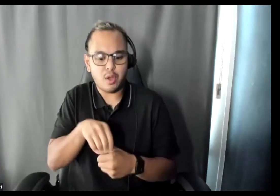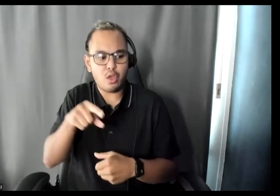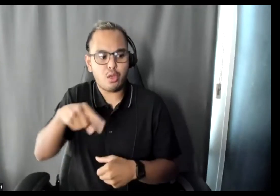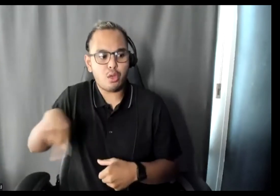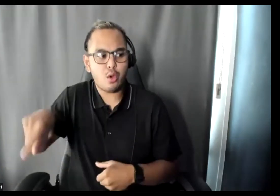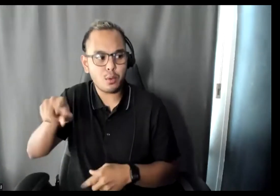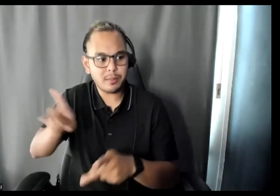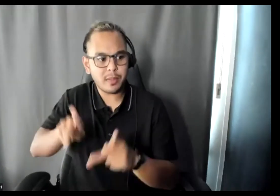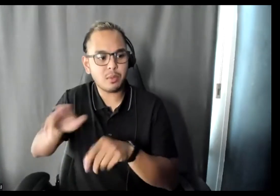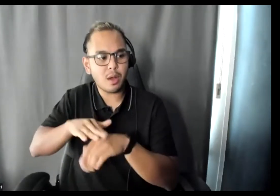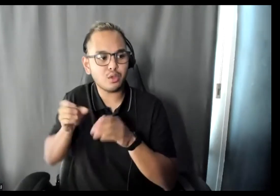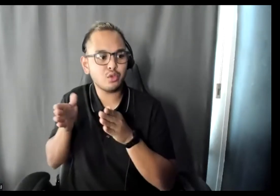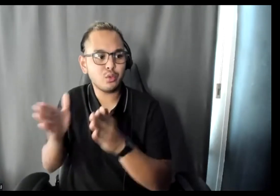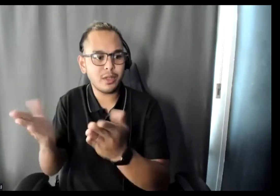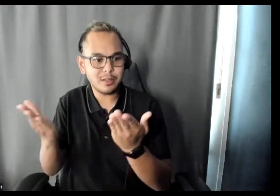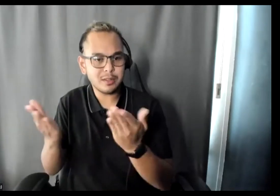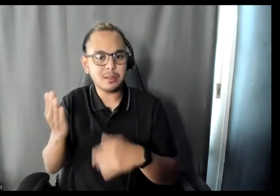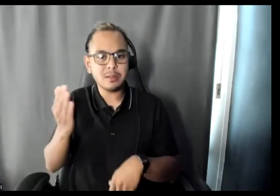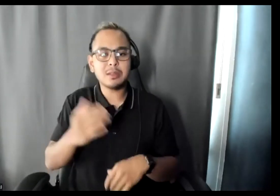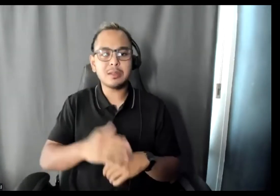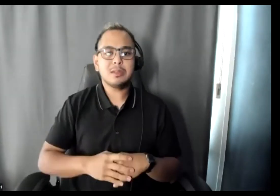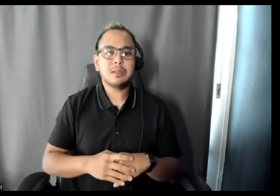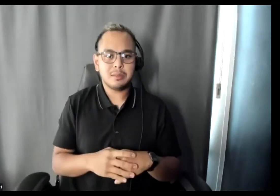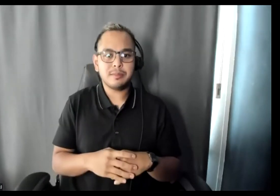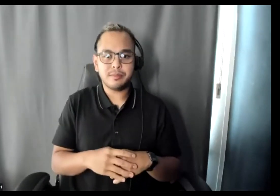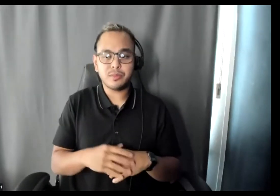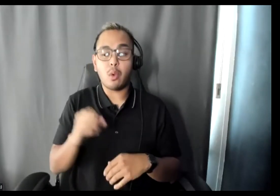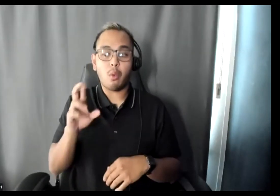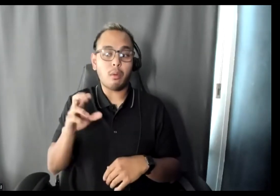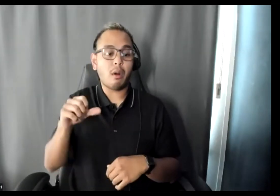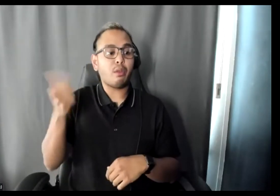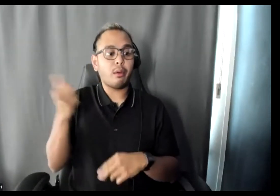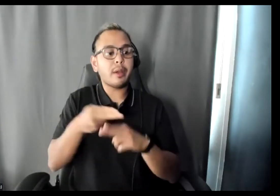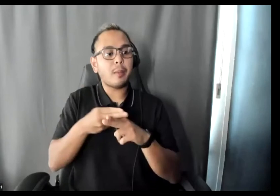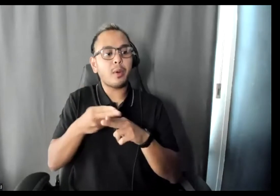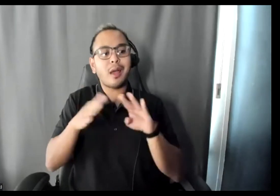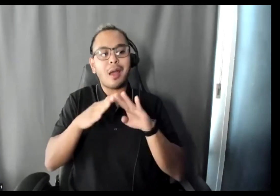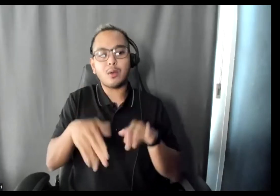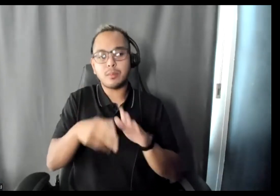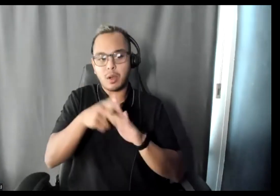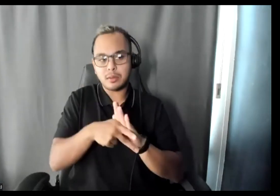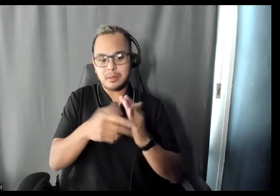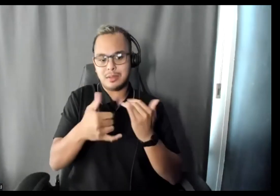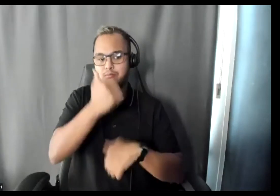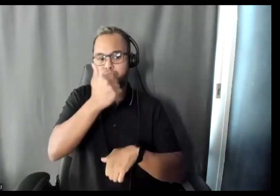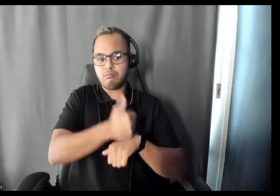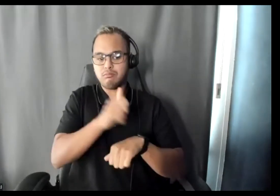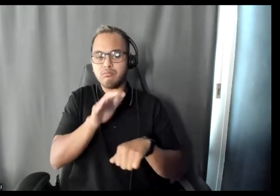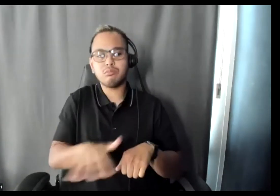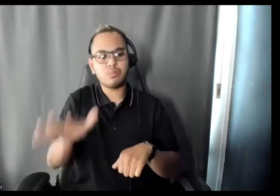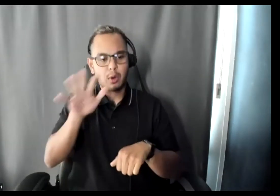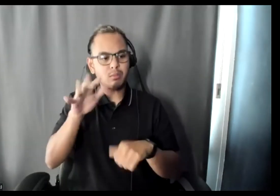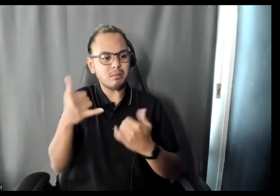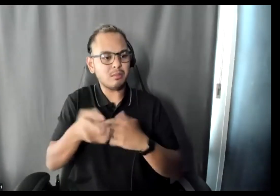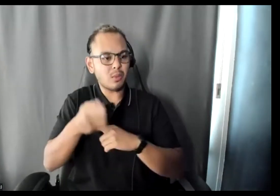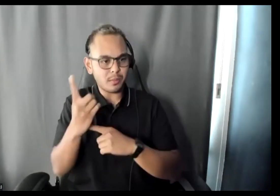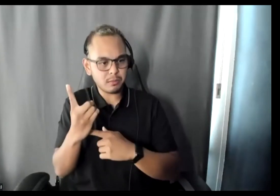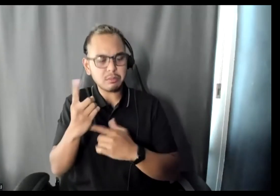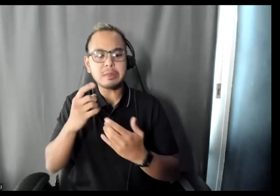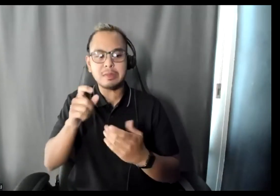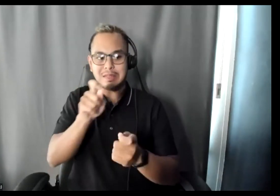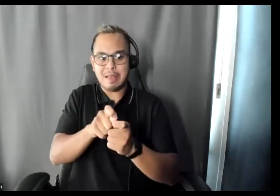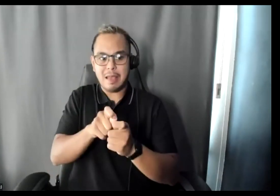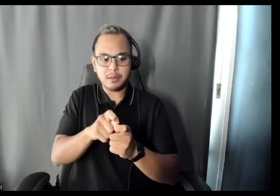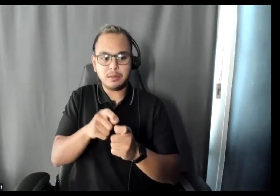the street because of eviction moratoriums are and other temporary housing policies that are being in place right now around this moment are exactly that,